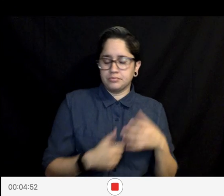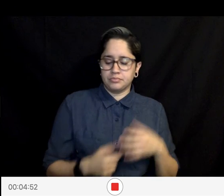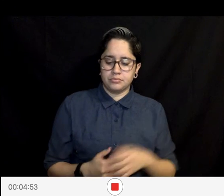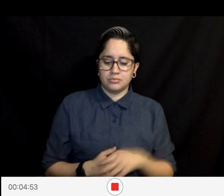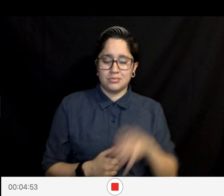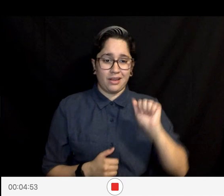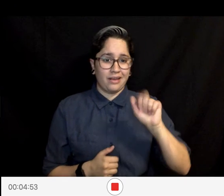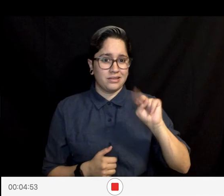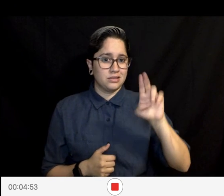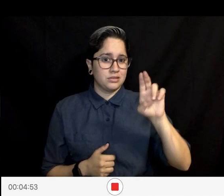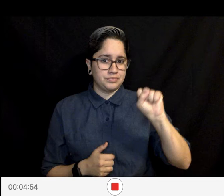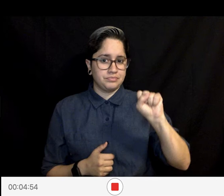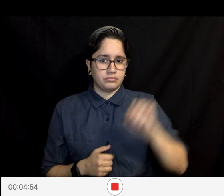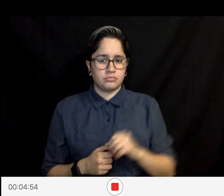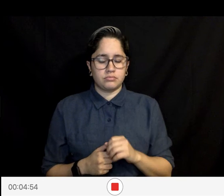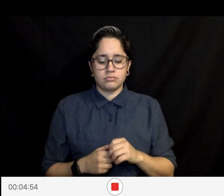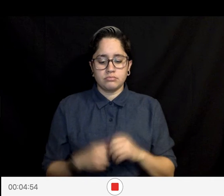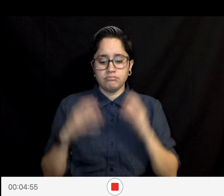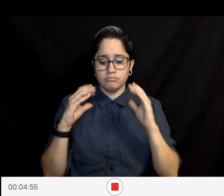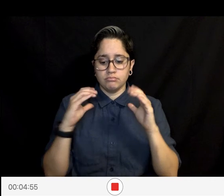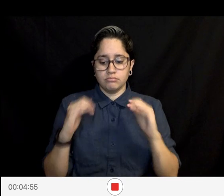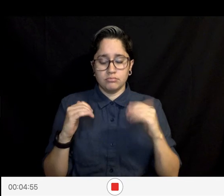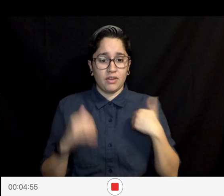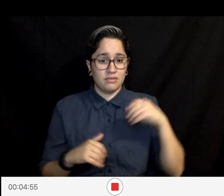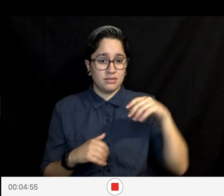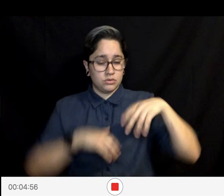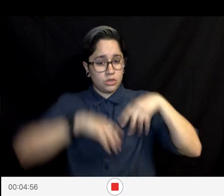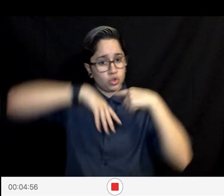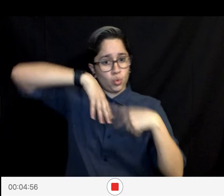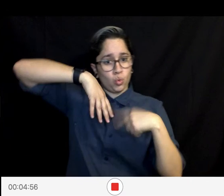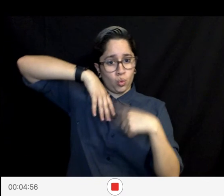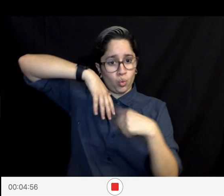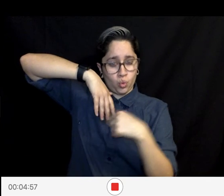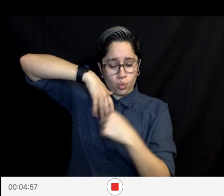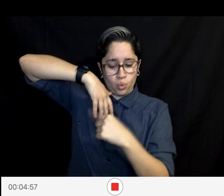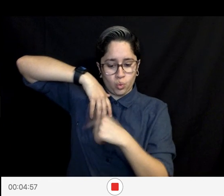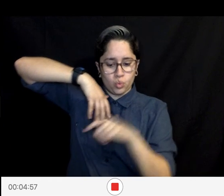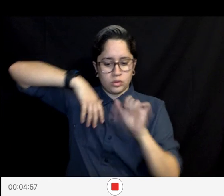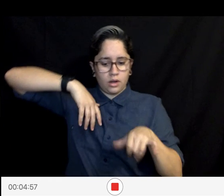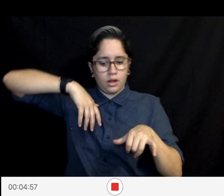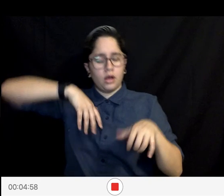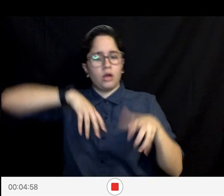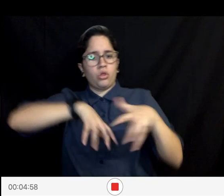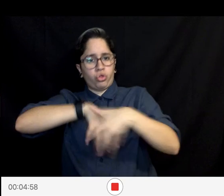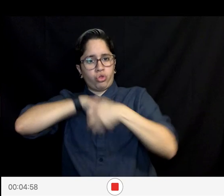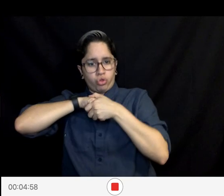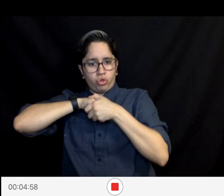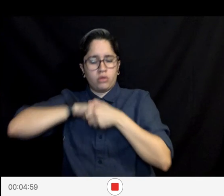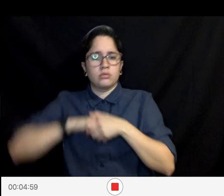habitats, anywhere from Arctic waters to warmer coastal regions.